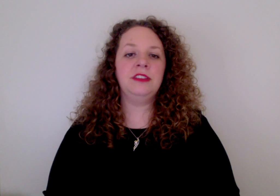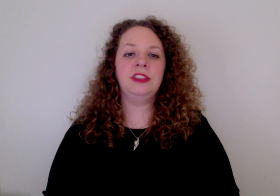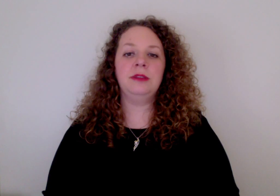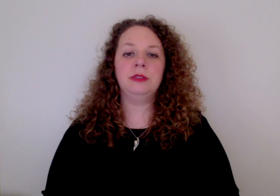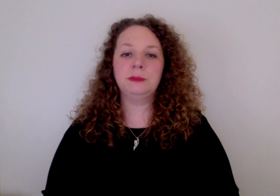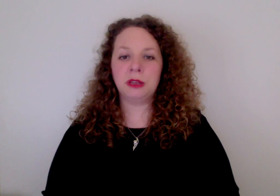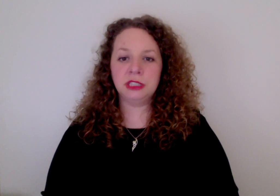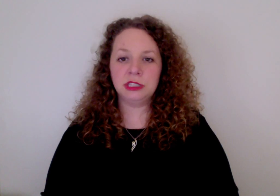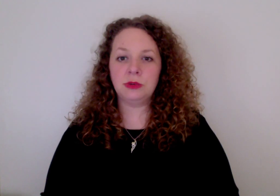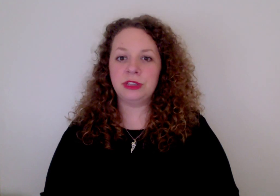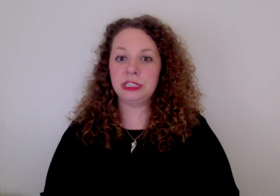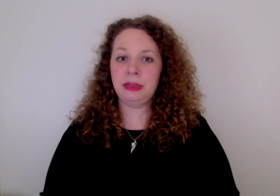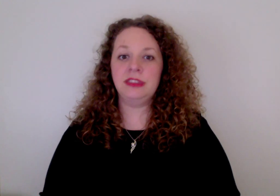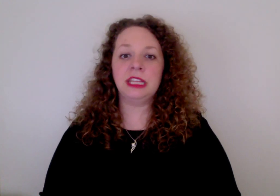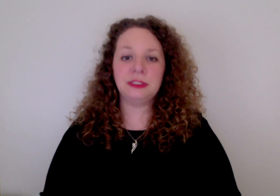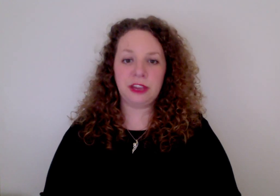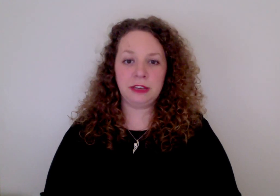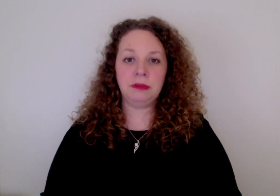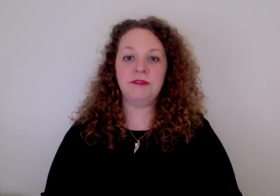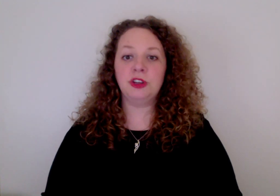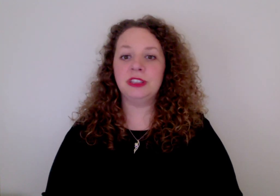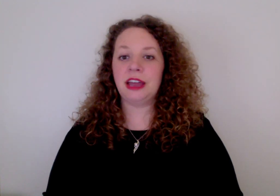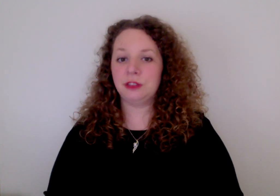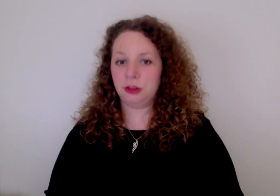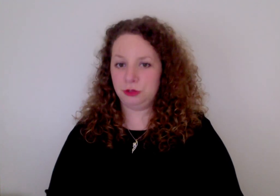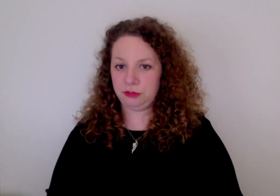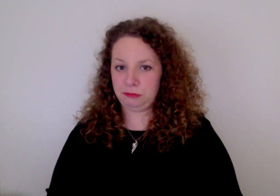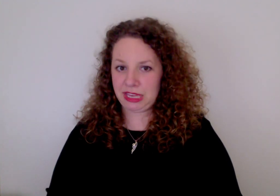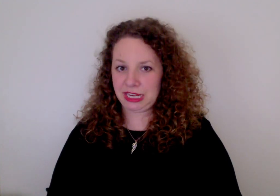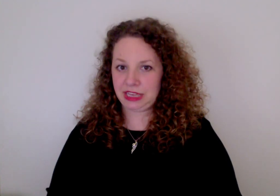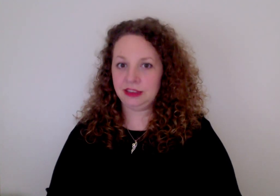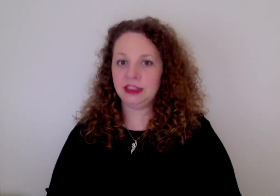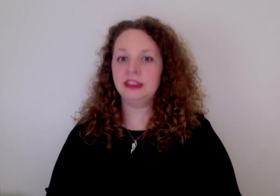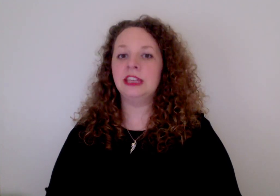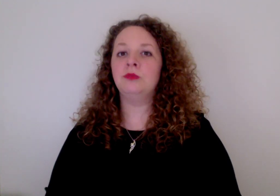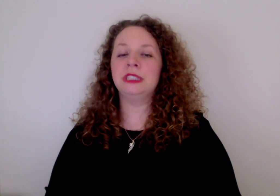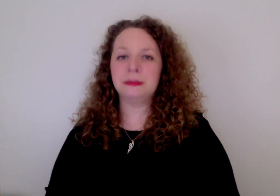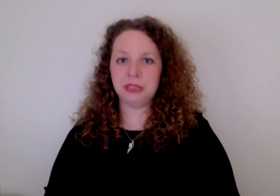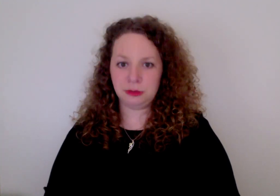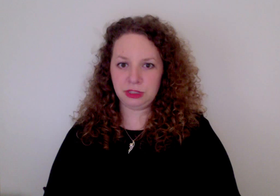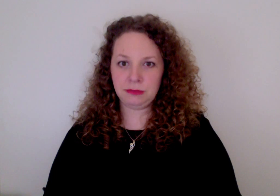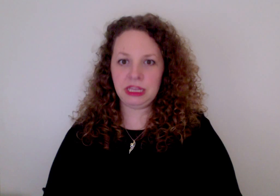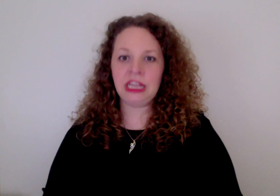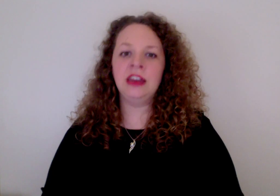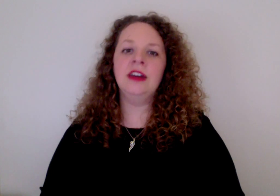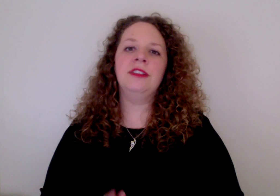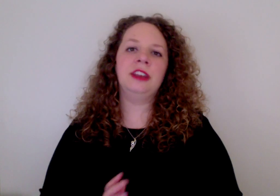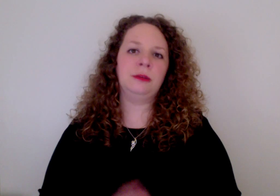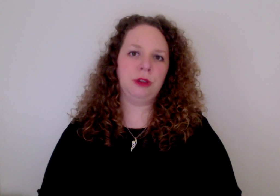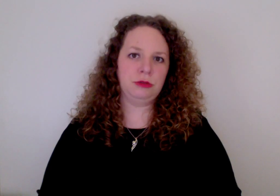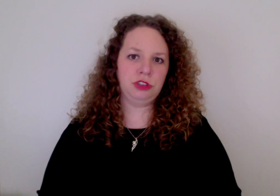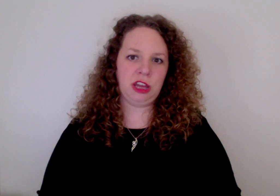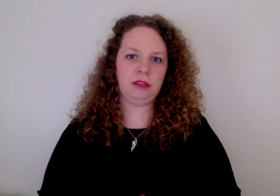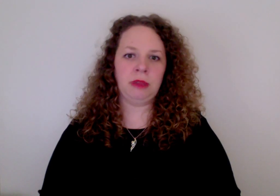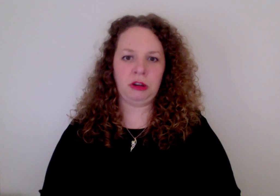the response is going to be, that's fine, but first I have to go to a meeting. Then once I'm done with the meeting, then I will go check my car and